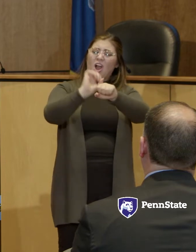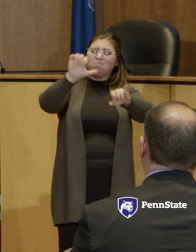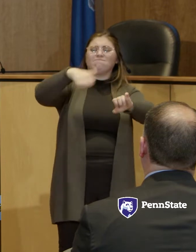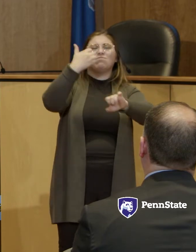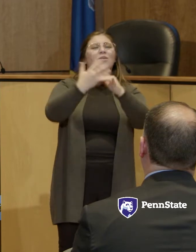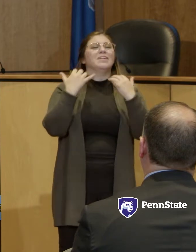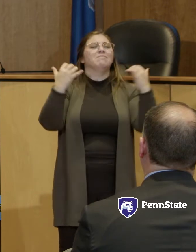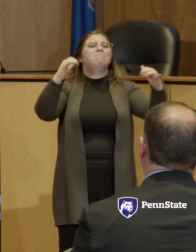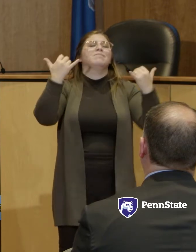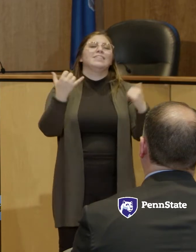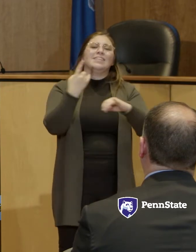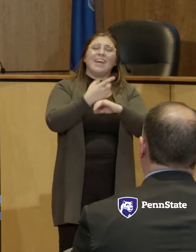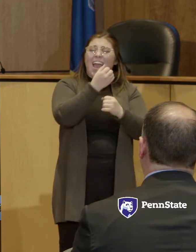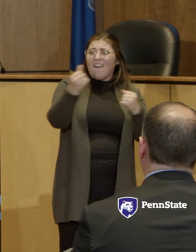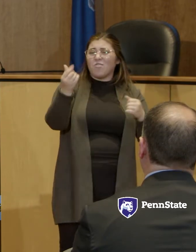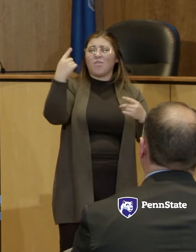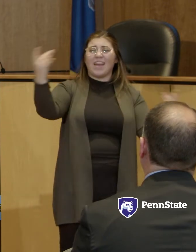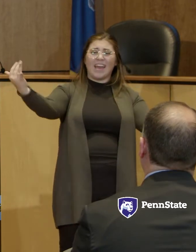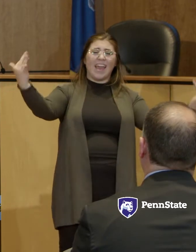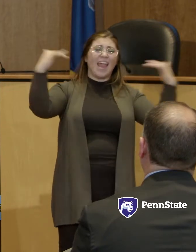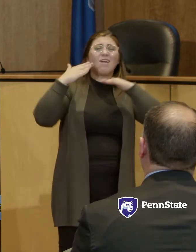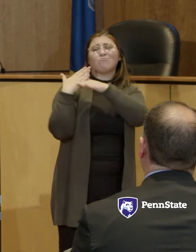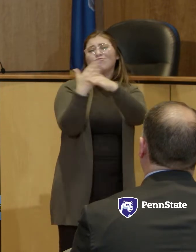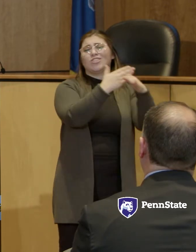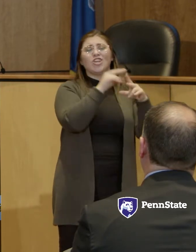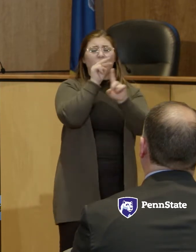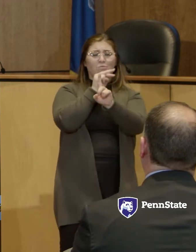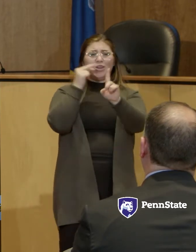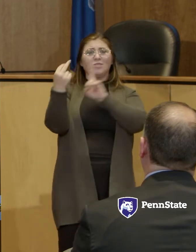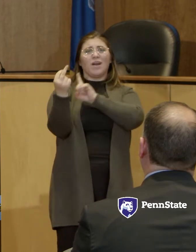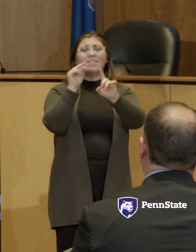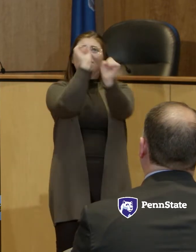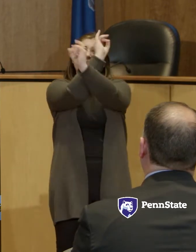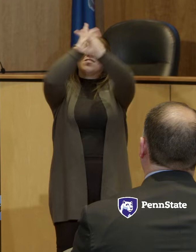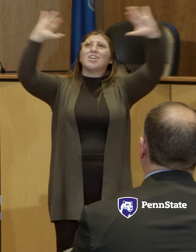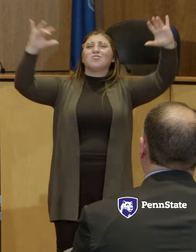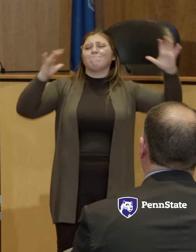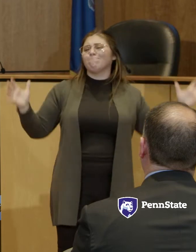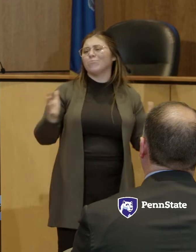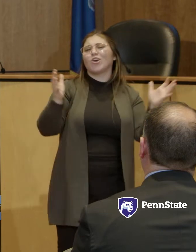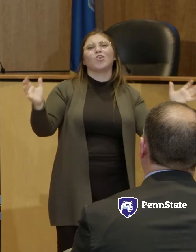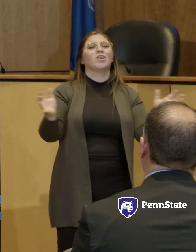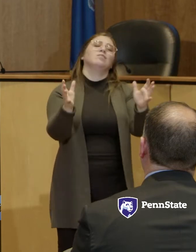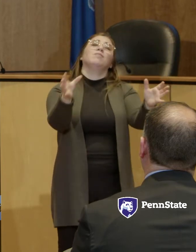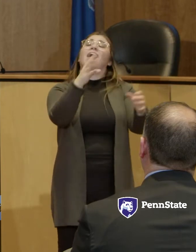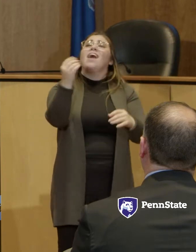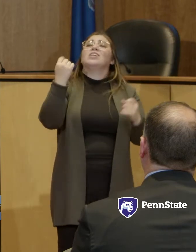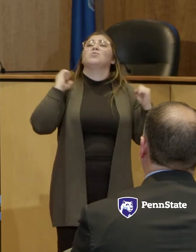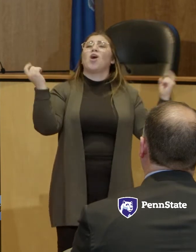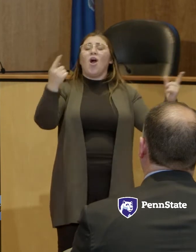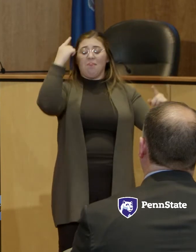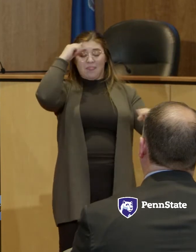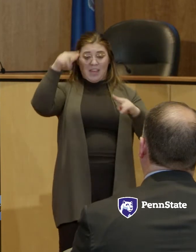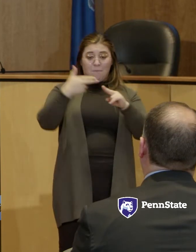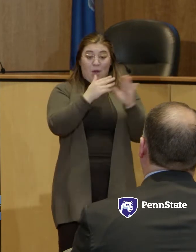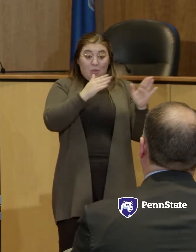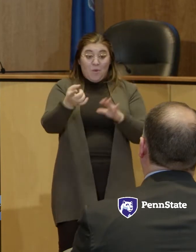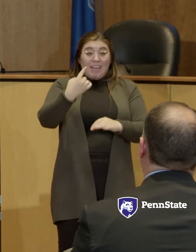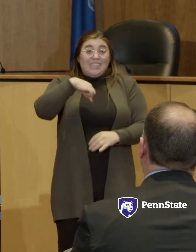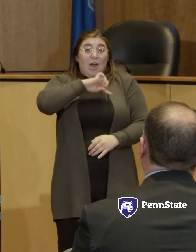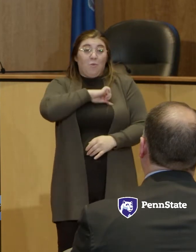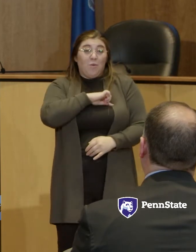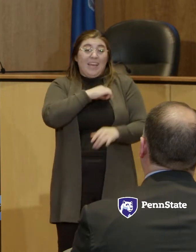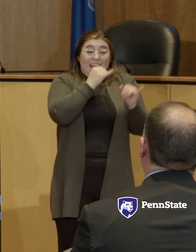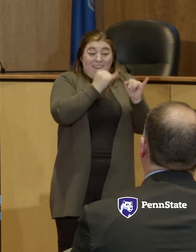this day together, everyone who came out to share perspectives and visions and encouragements as we all think about the ways that we